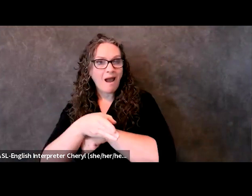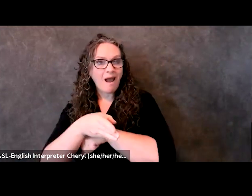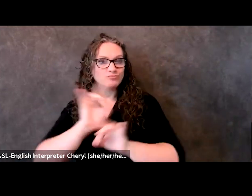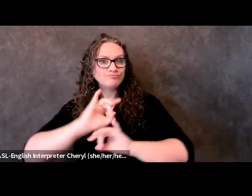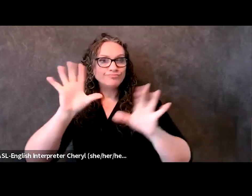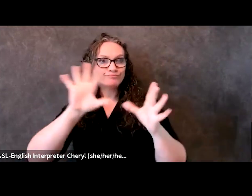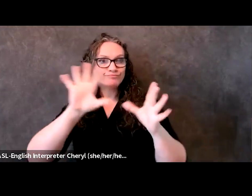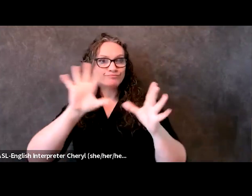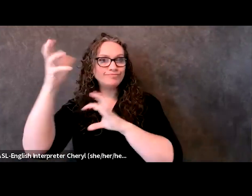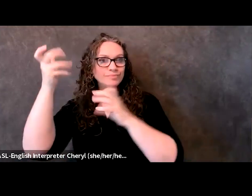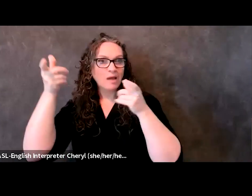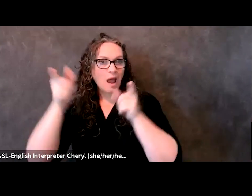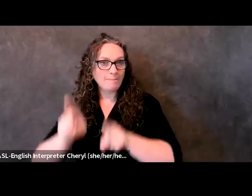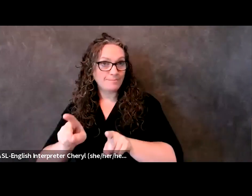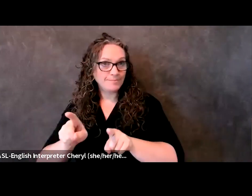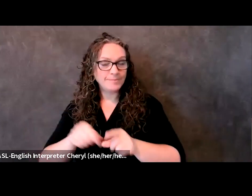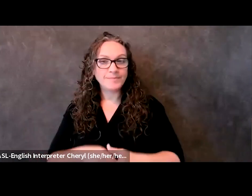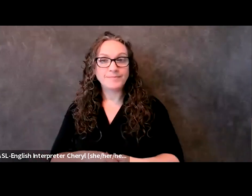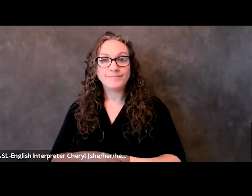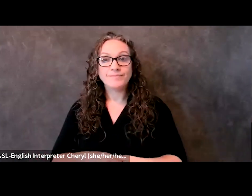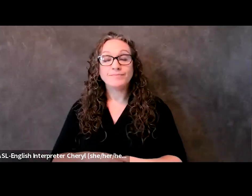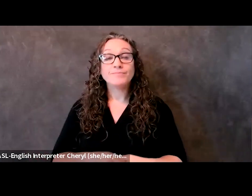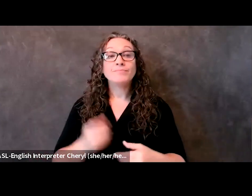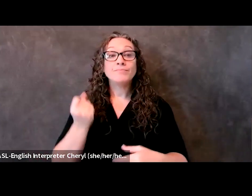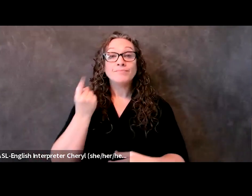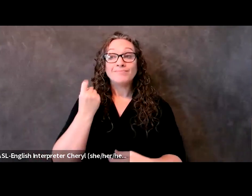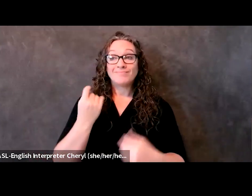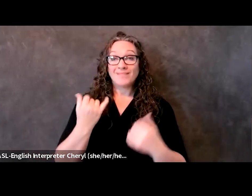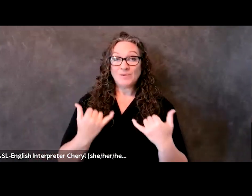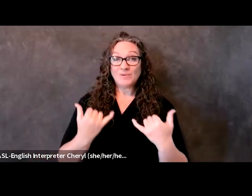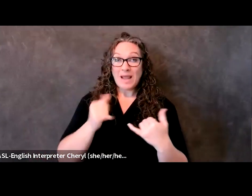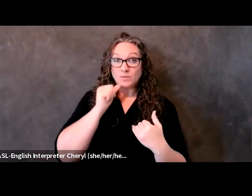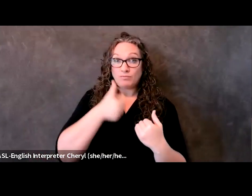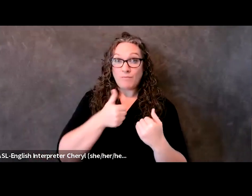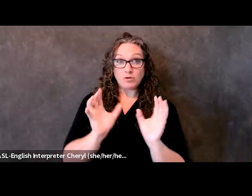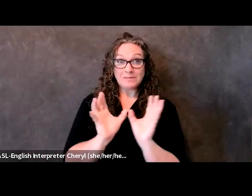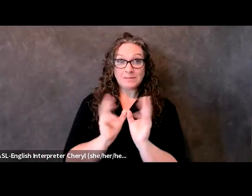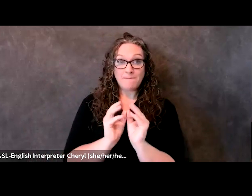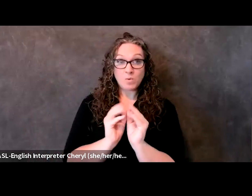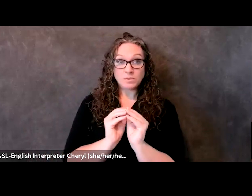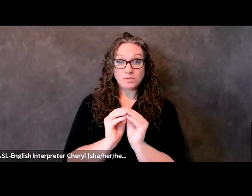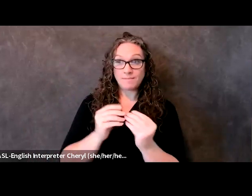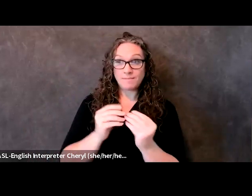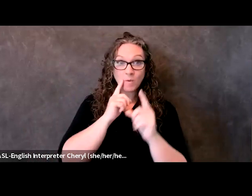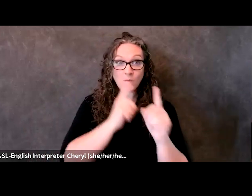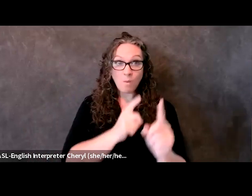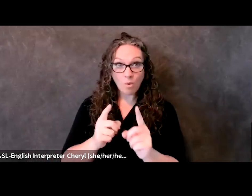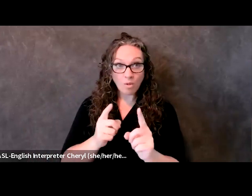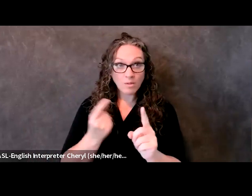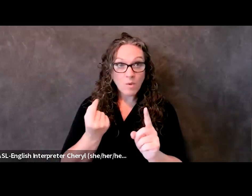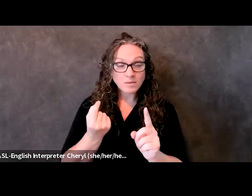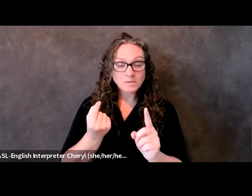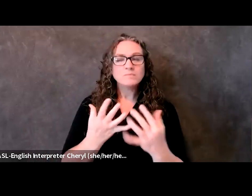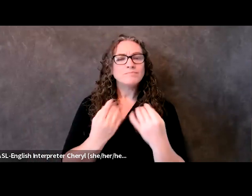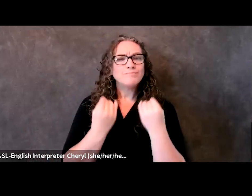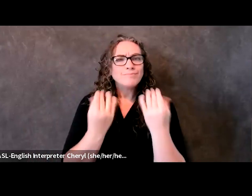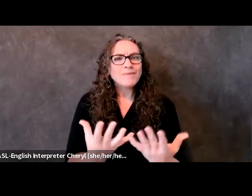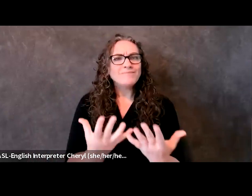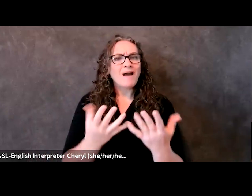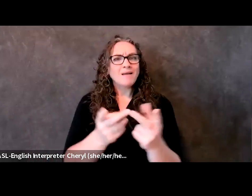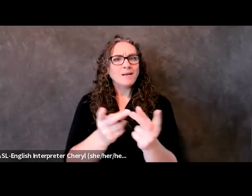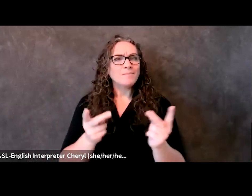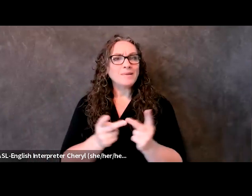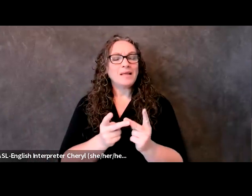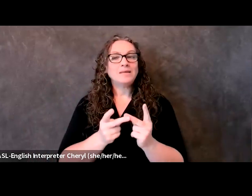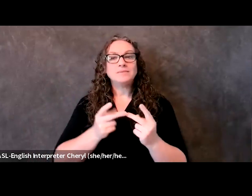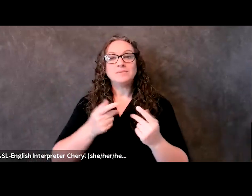goal of this symposium is to provide a forum that exclusively focuses on various